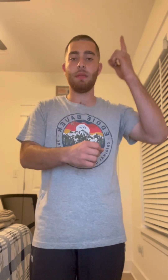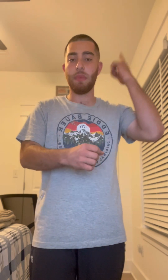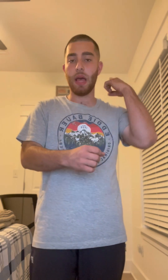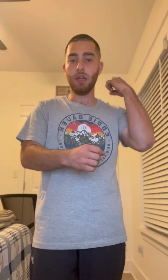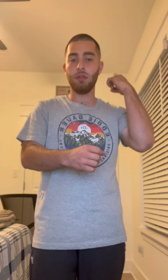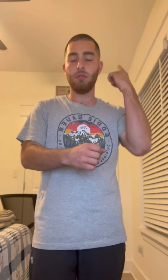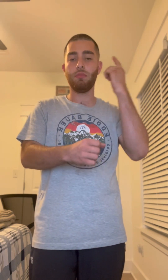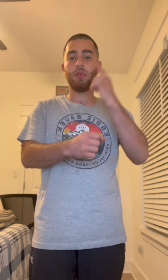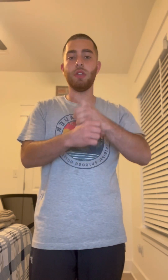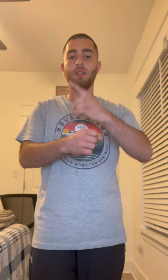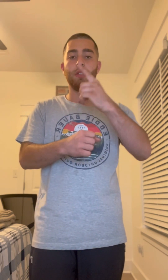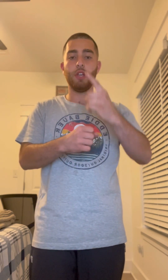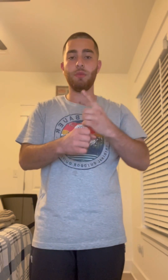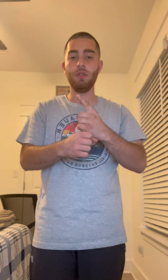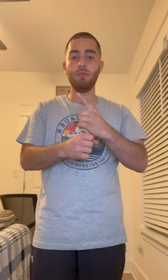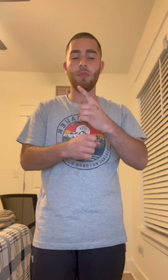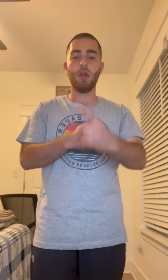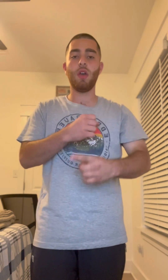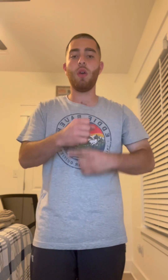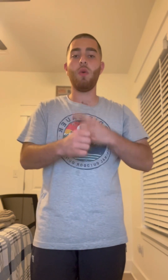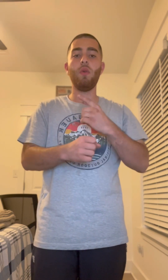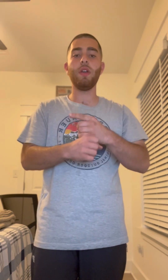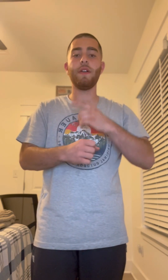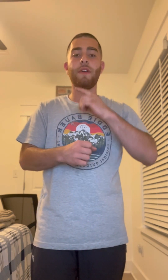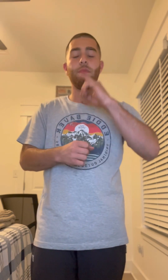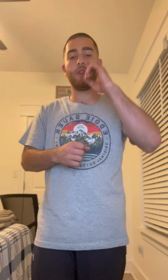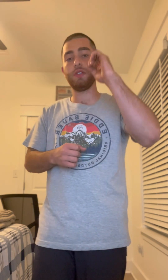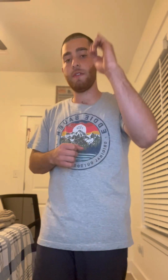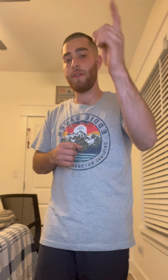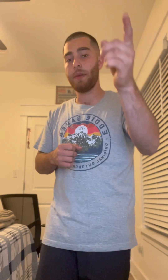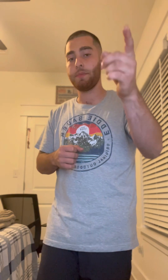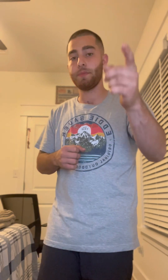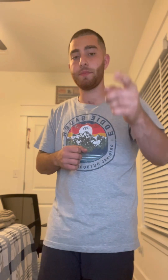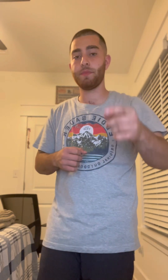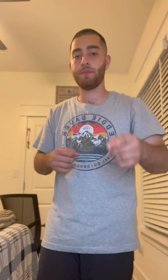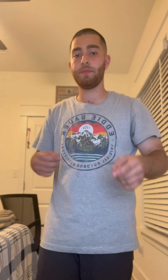back, put it to near me, or if I put it to the front.